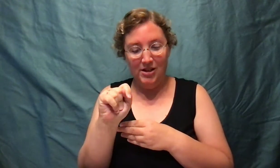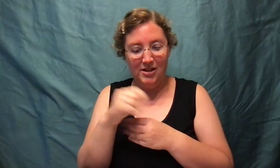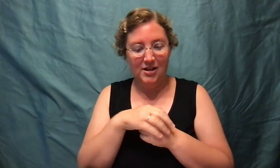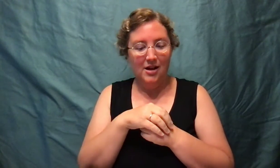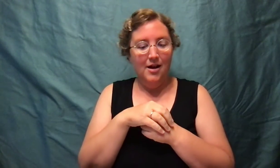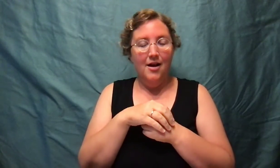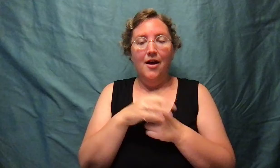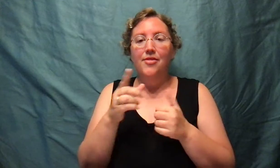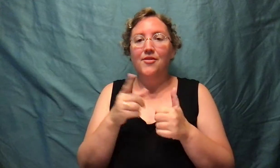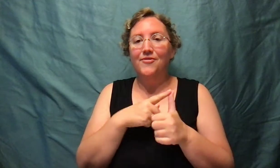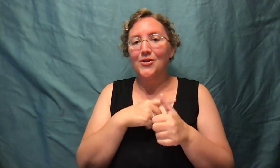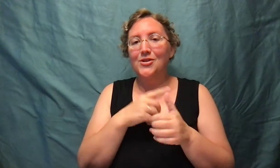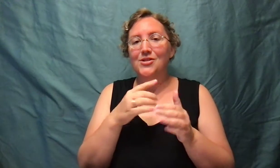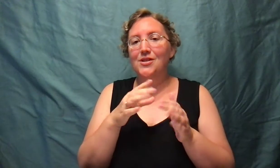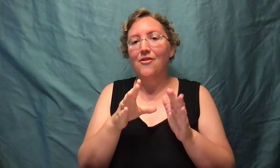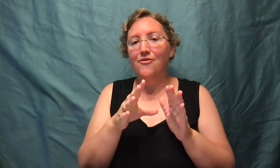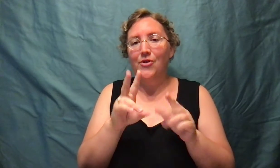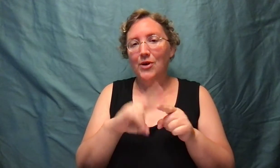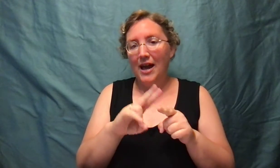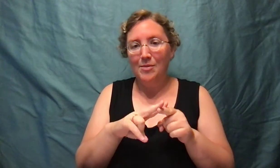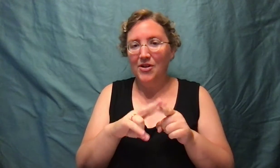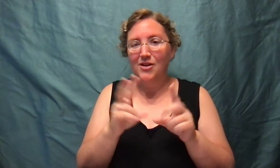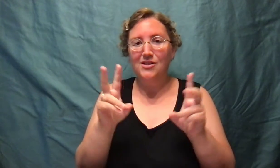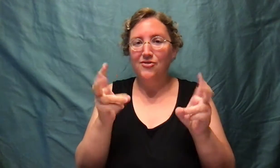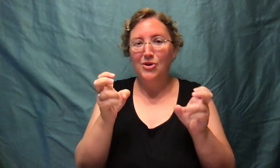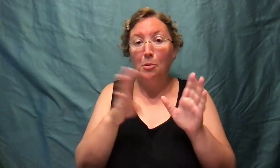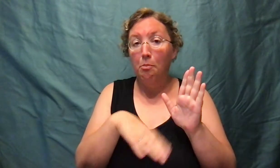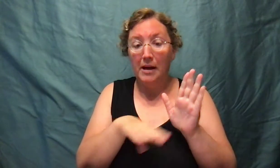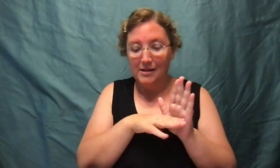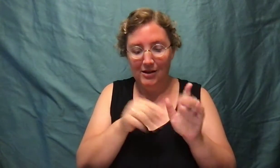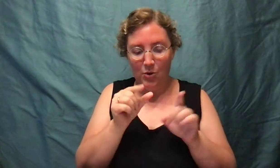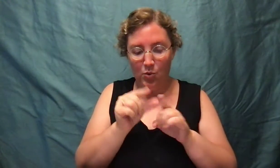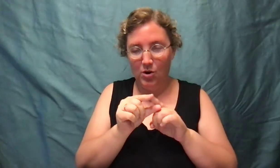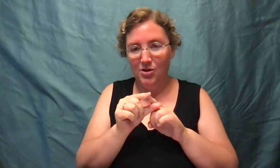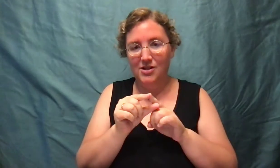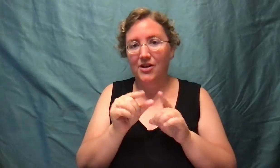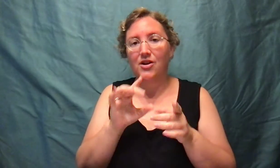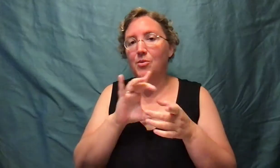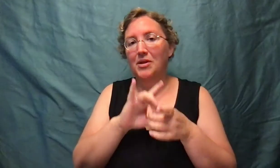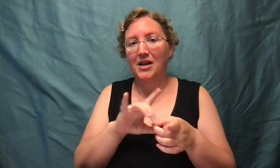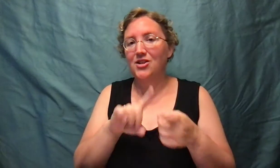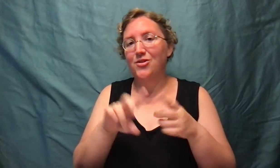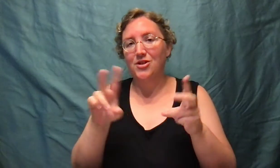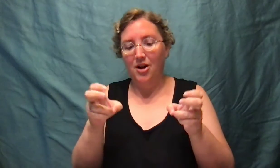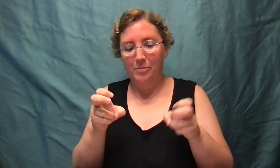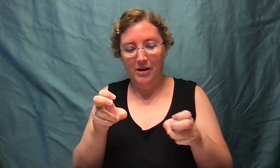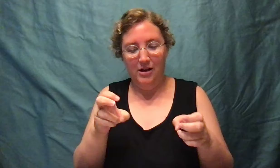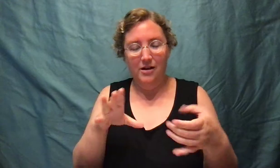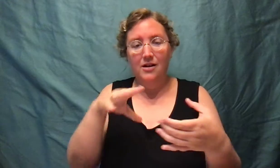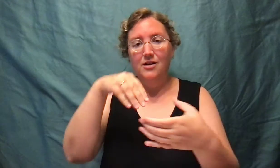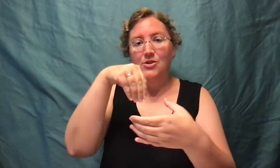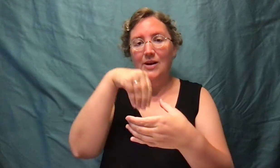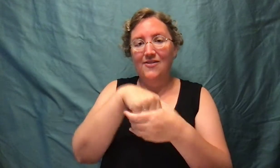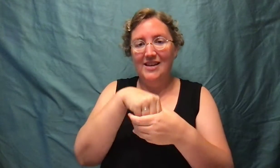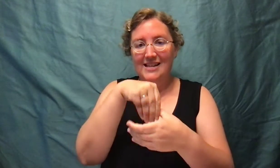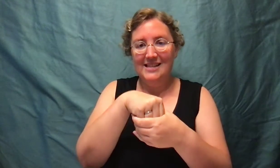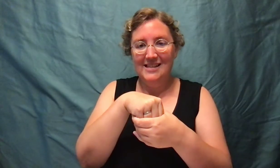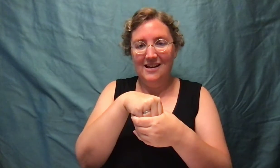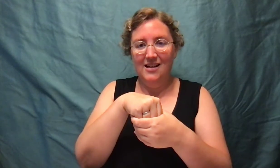unit. The first vocabulary is a few basic words that are going to relate to the topic. So we have inside,